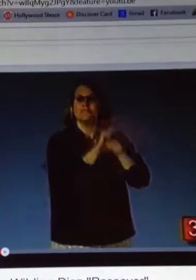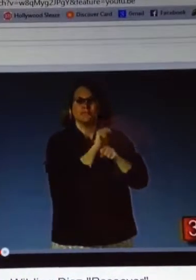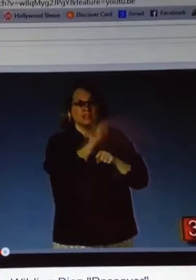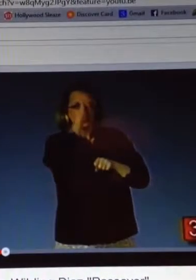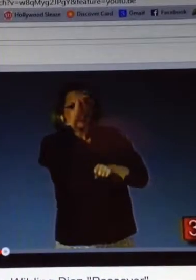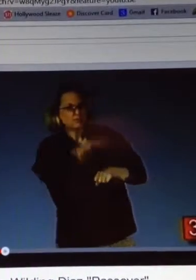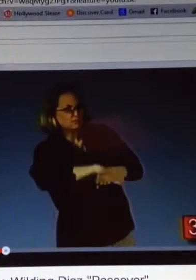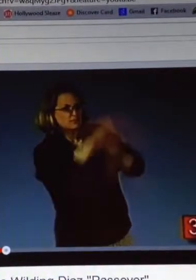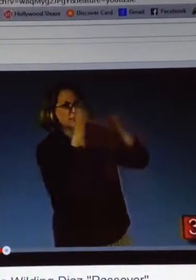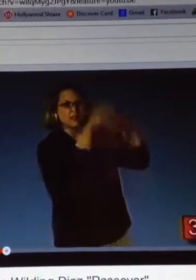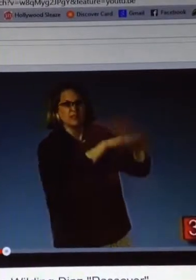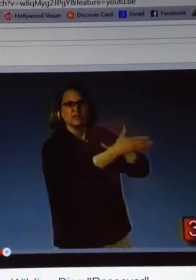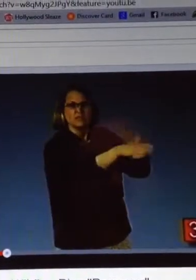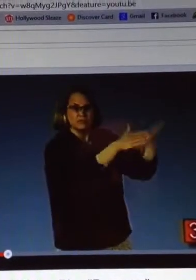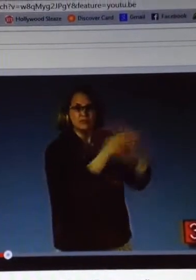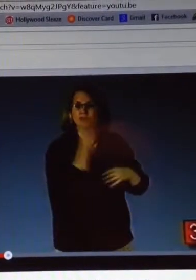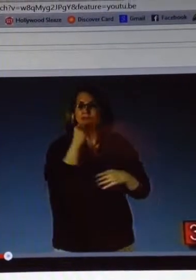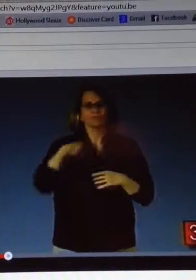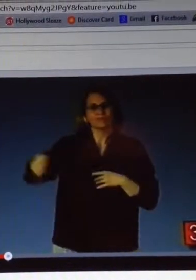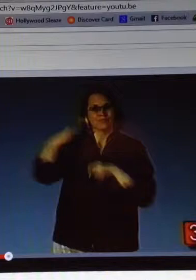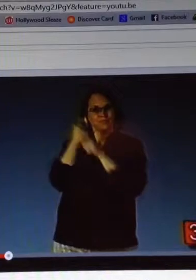them.